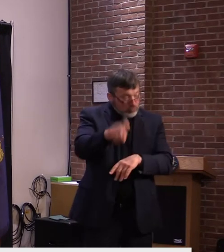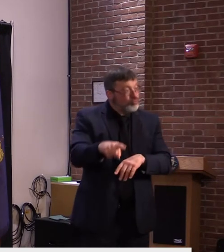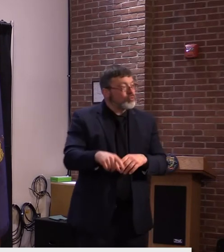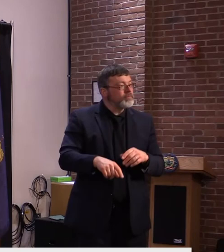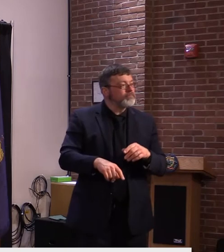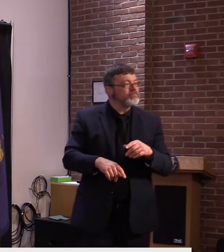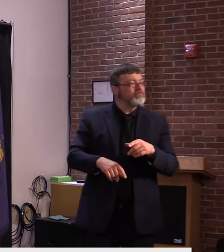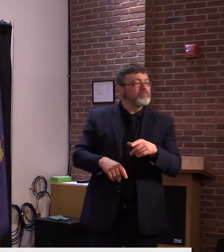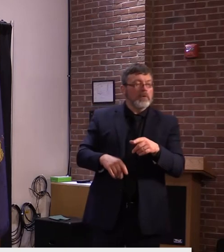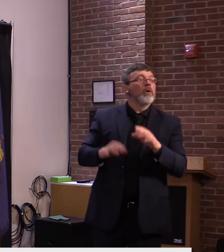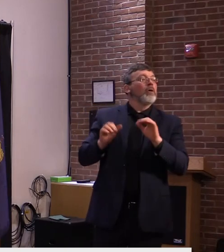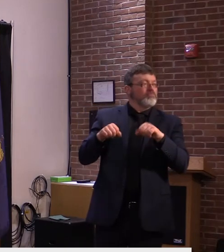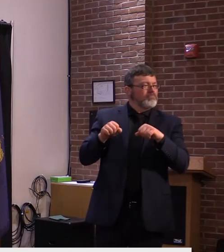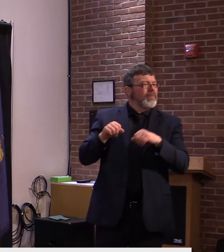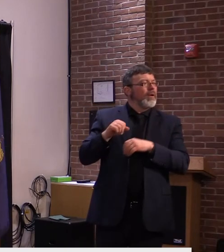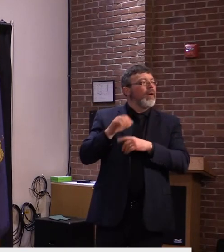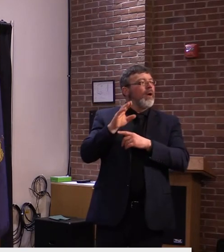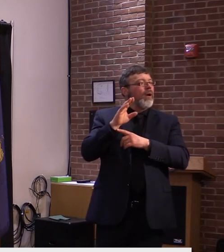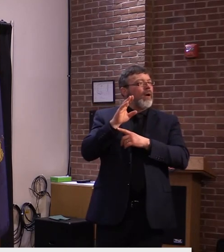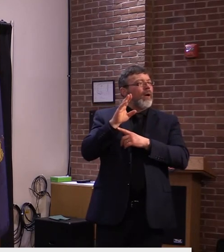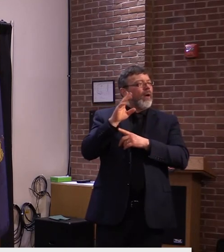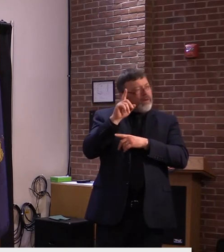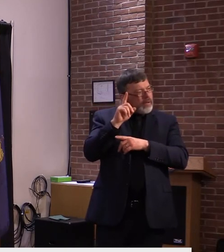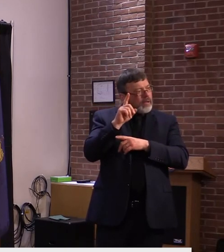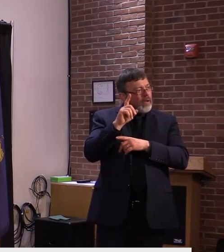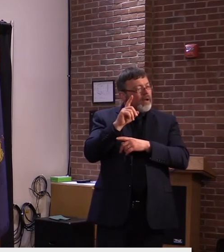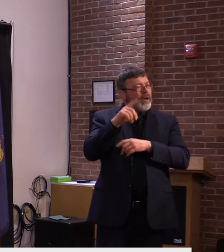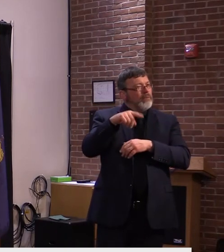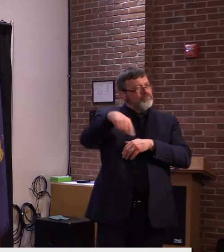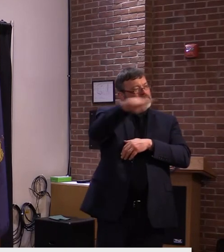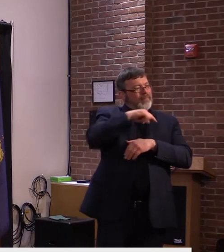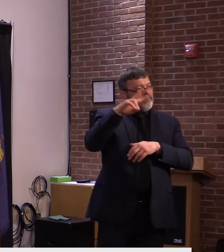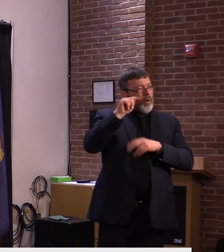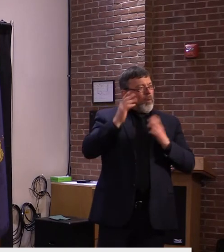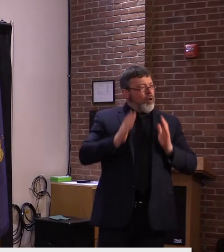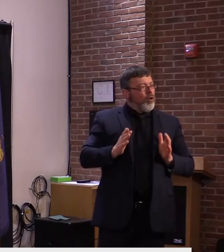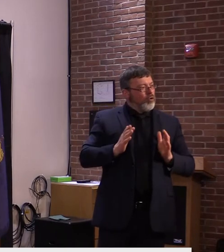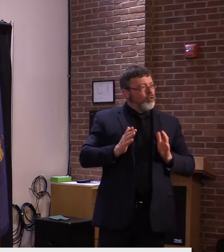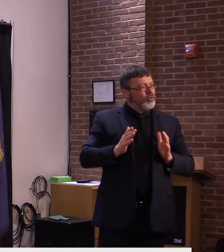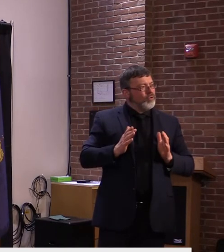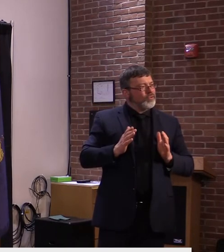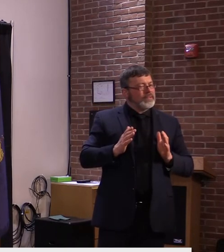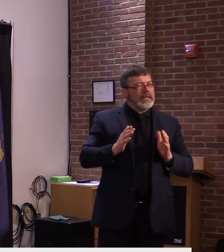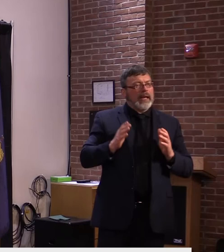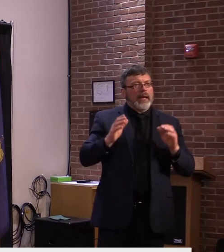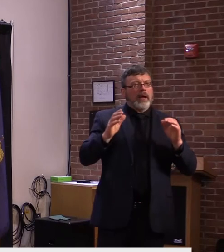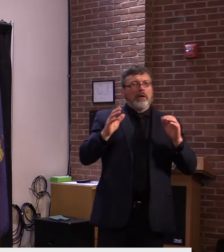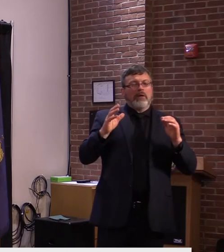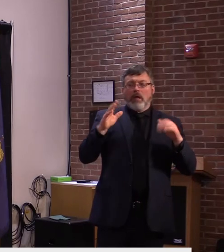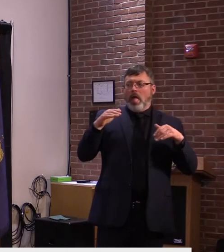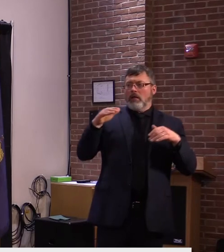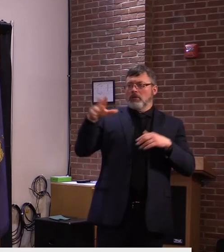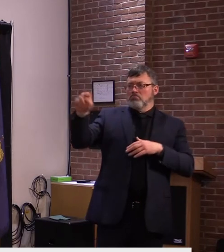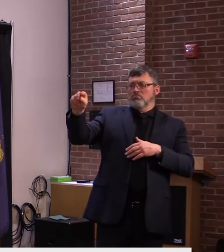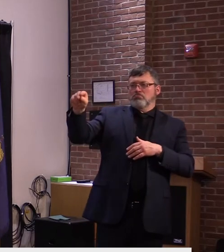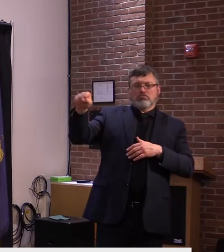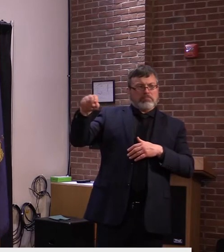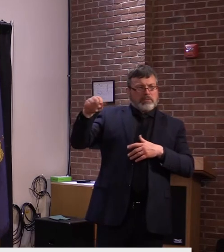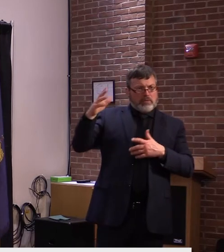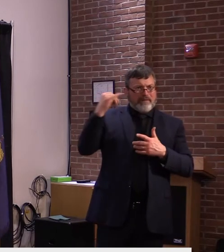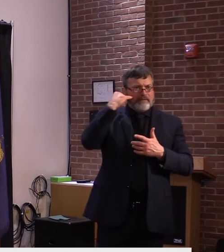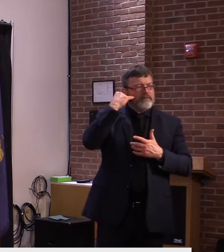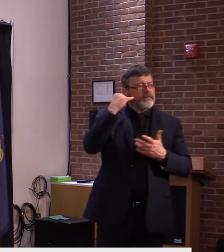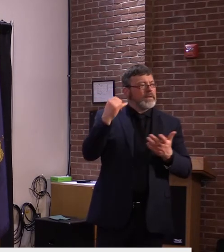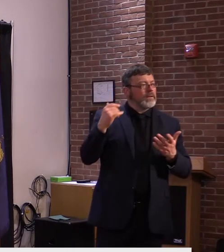on this, because there's not a single Vermonter who wouldn't agree that we need better cell service. I think that's fascinating. I agree with you